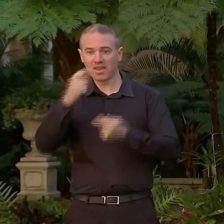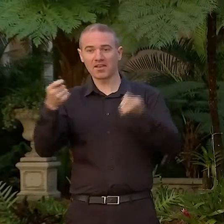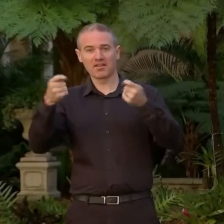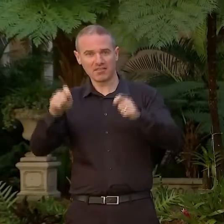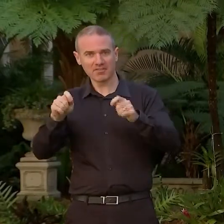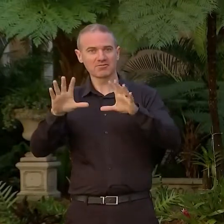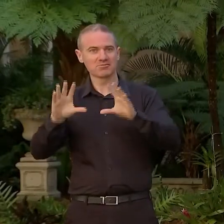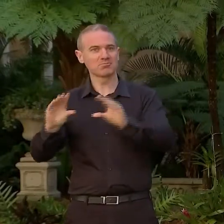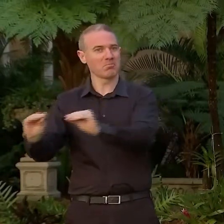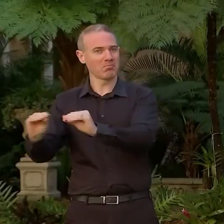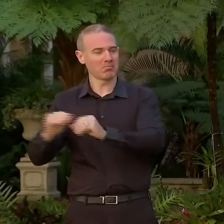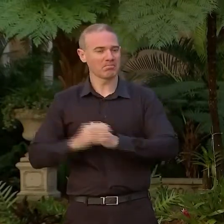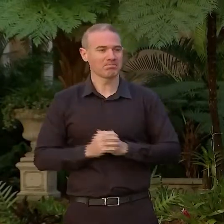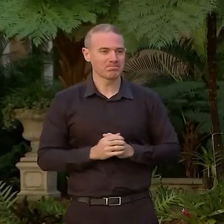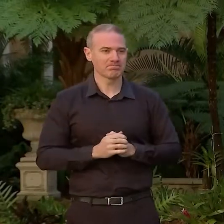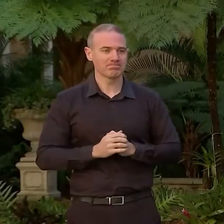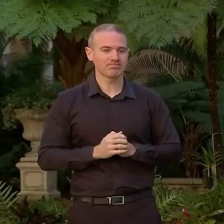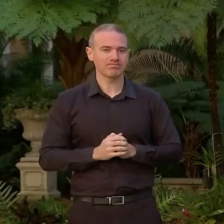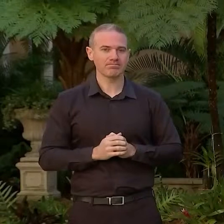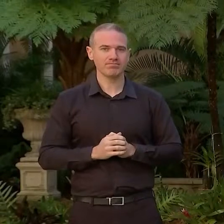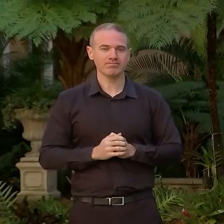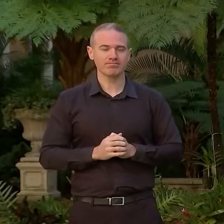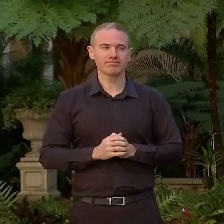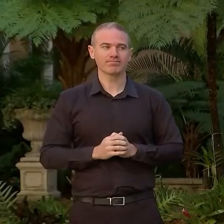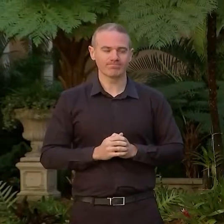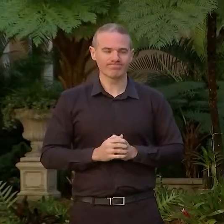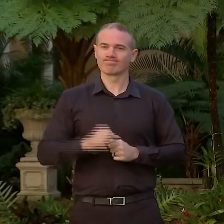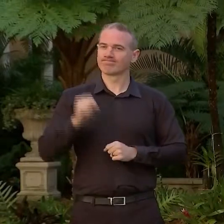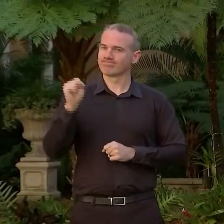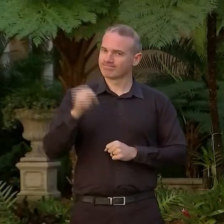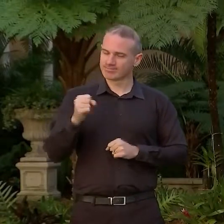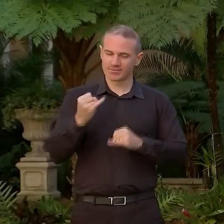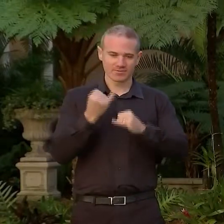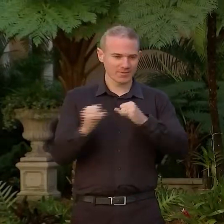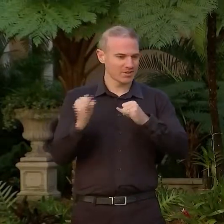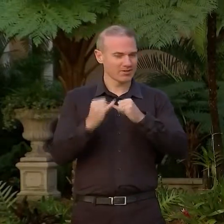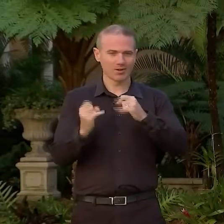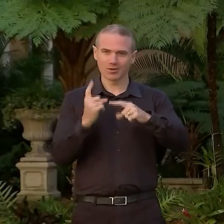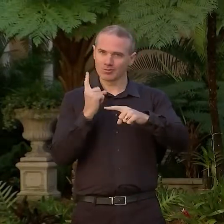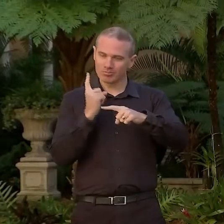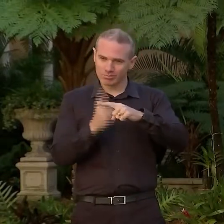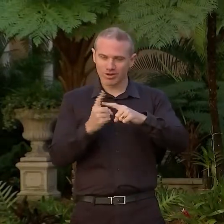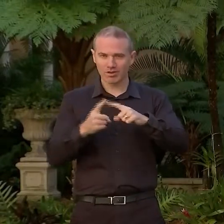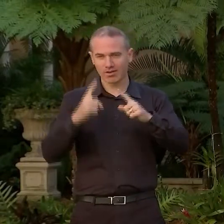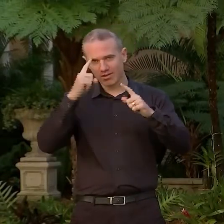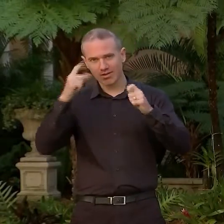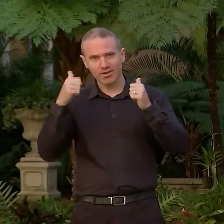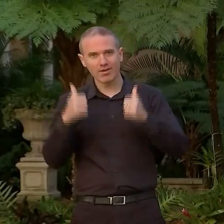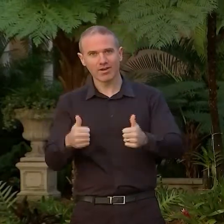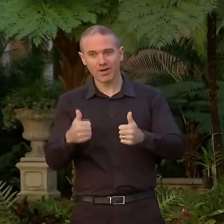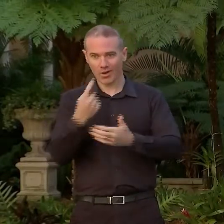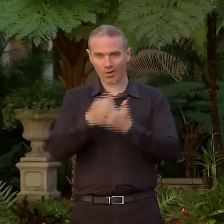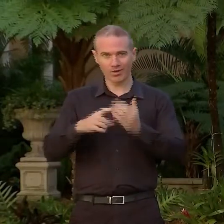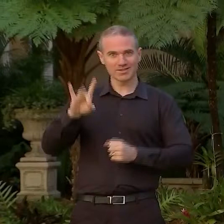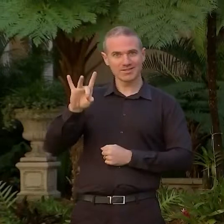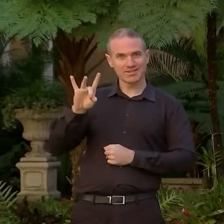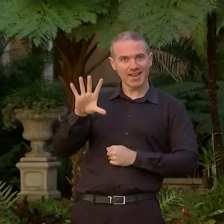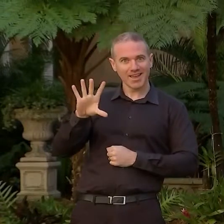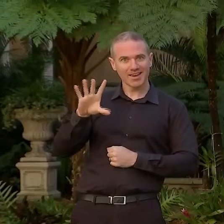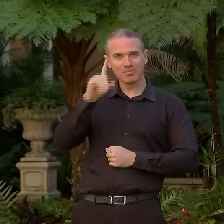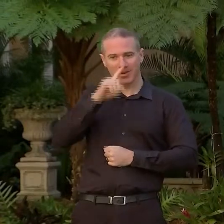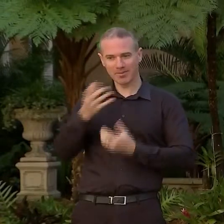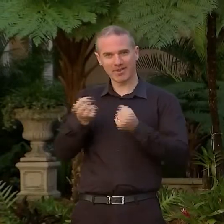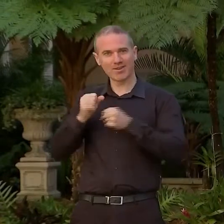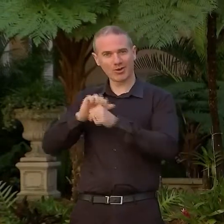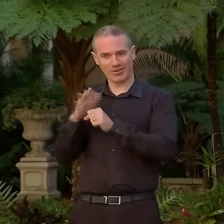Thank you, Deputy Premier. Yes, this is very encouraging news that we only have those 10 cases. 5 of them are